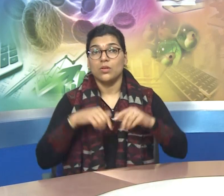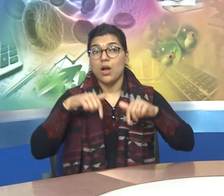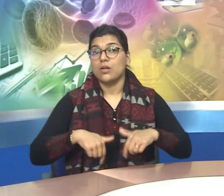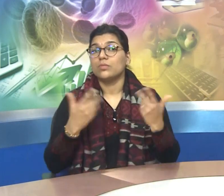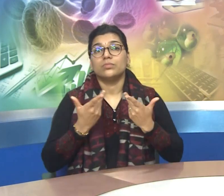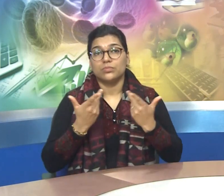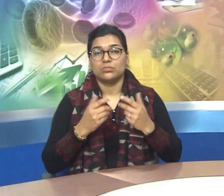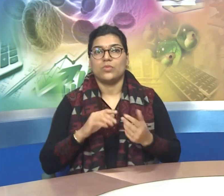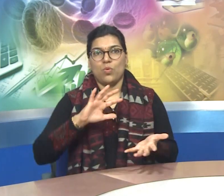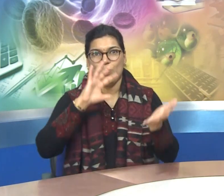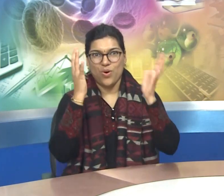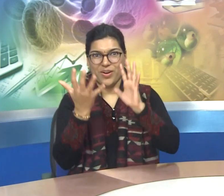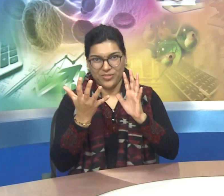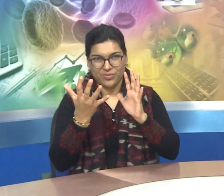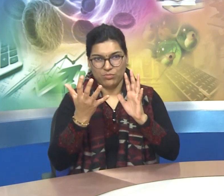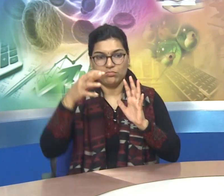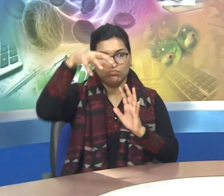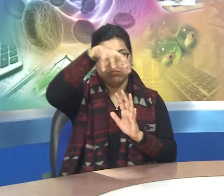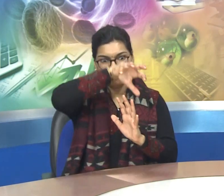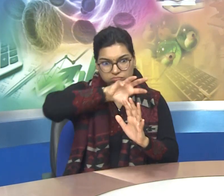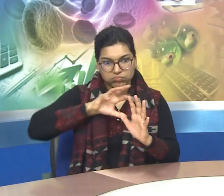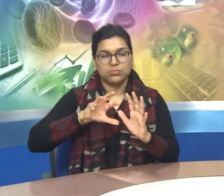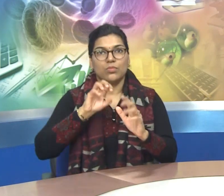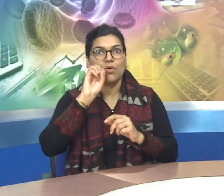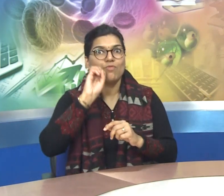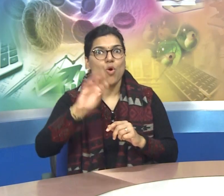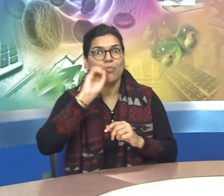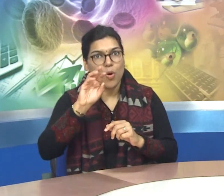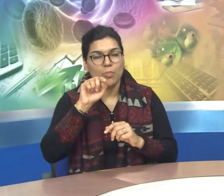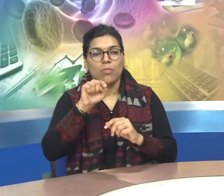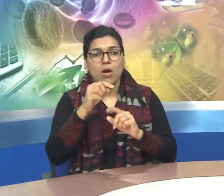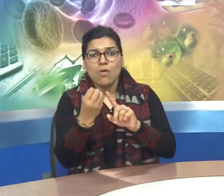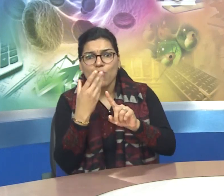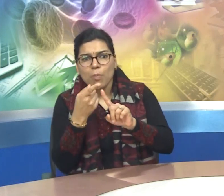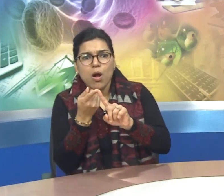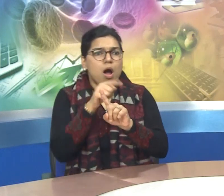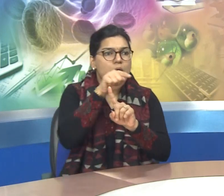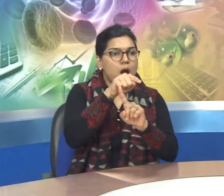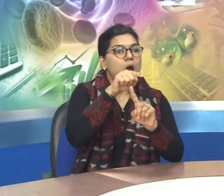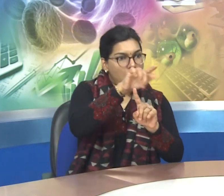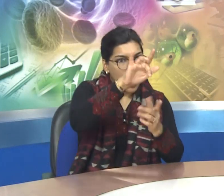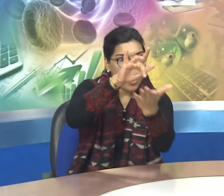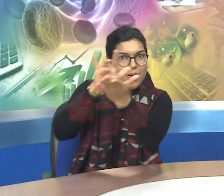Today, in this video, we will be learning geographical information